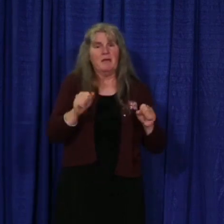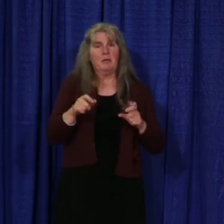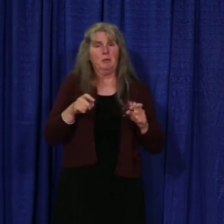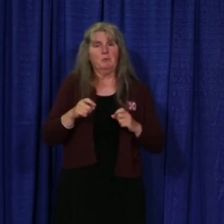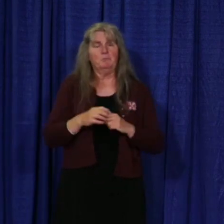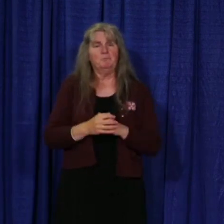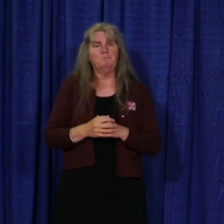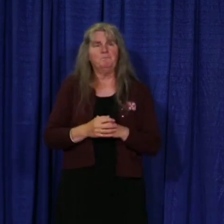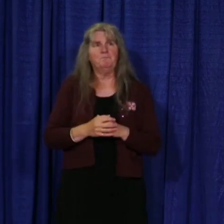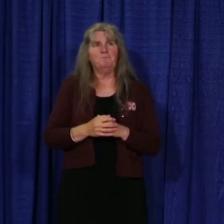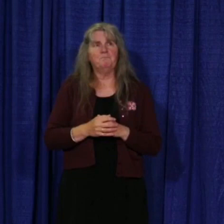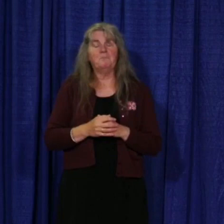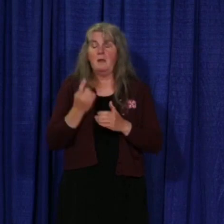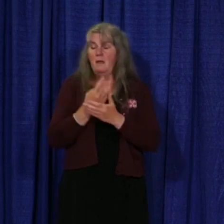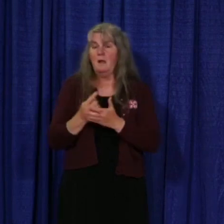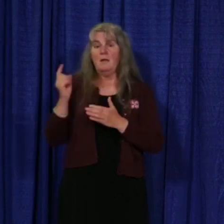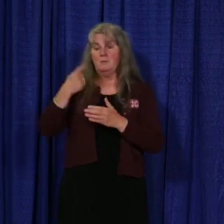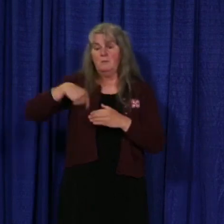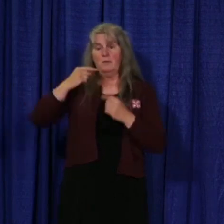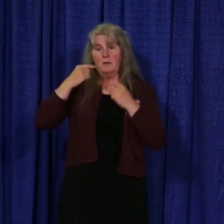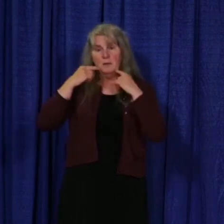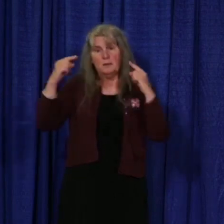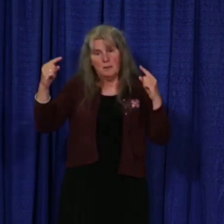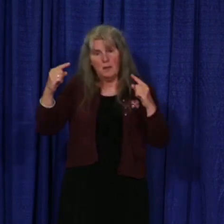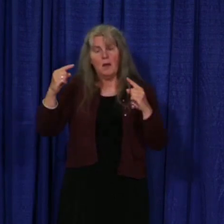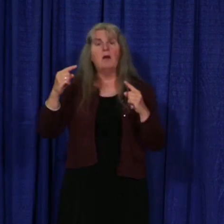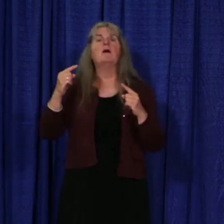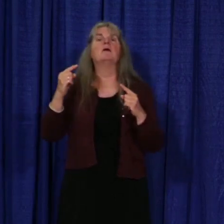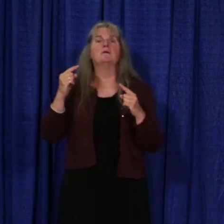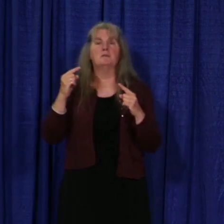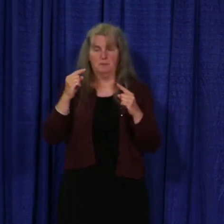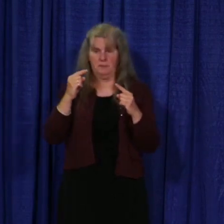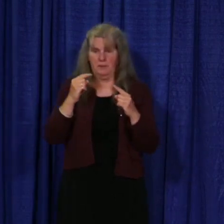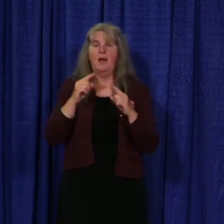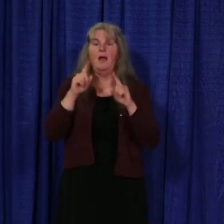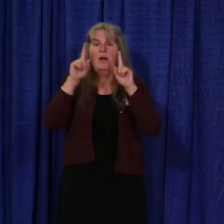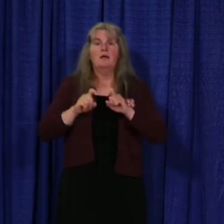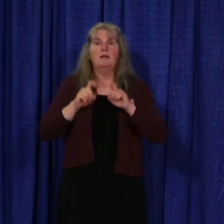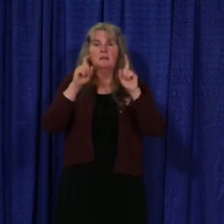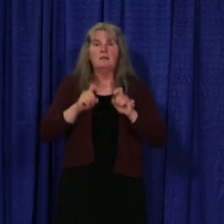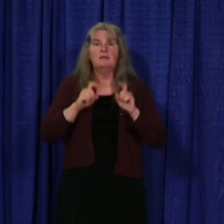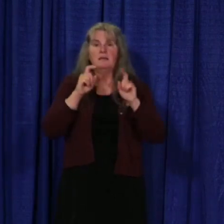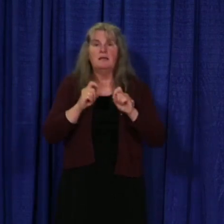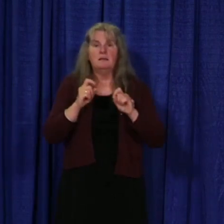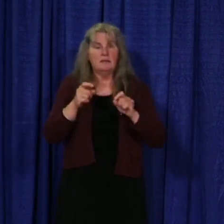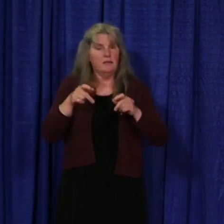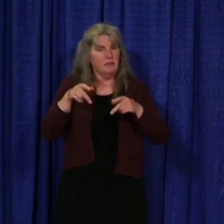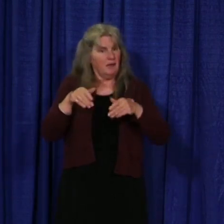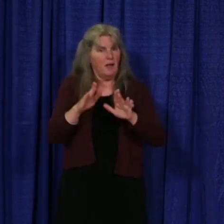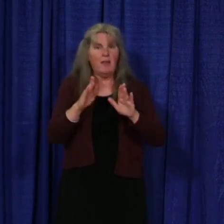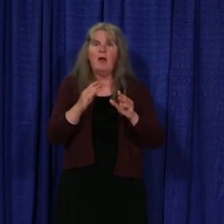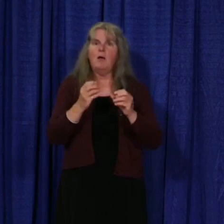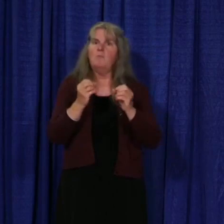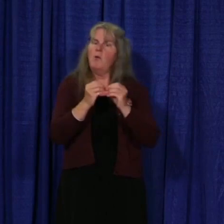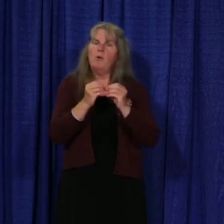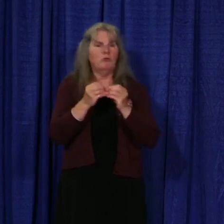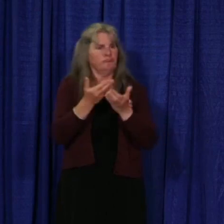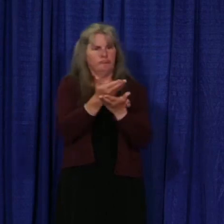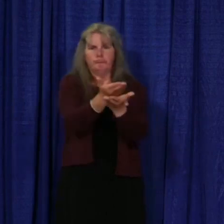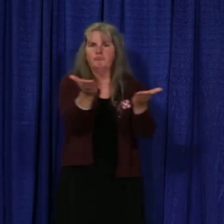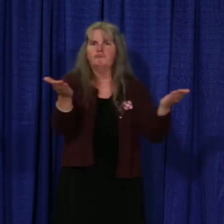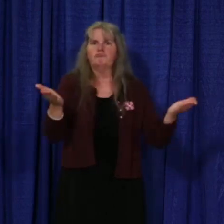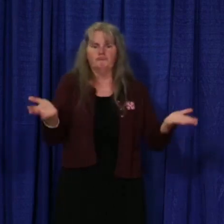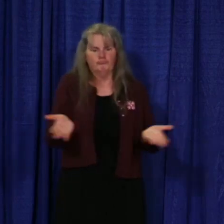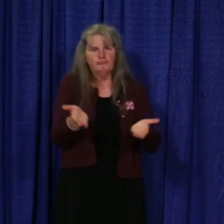Last week, we announced that we were expanding the testing criteria, as had been